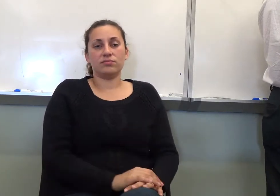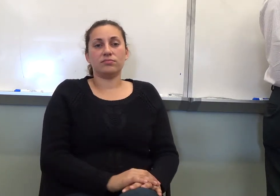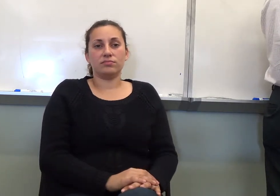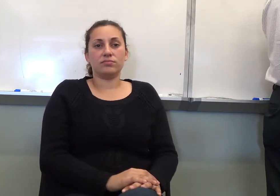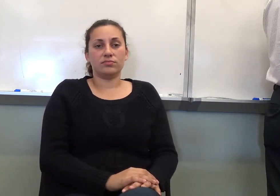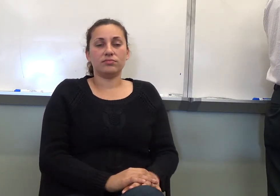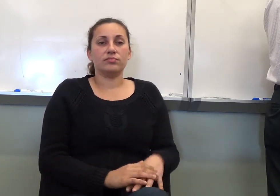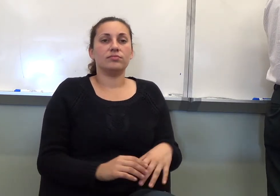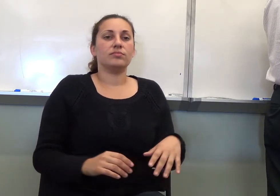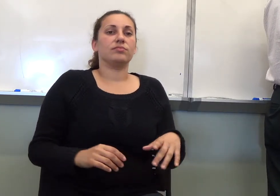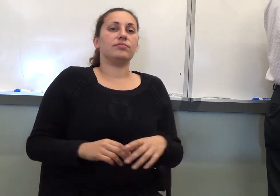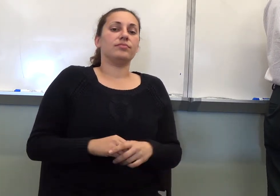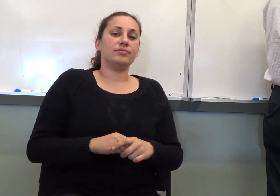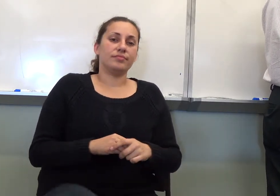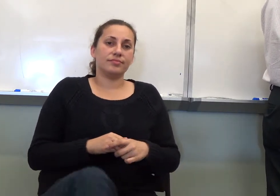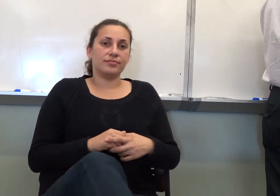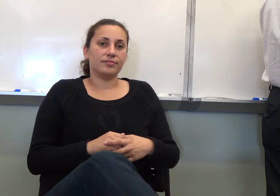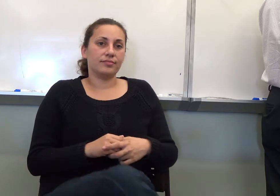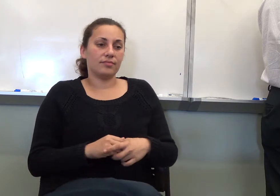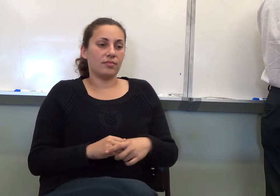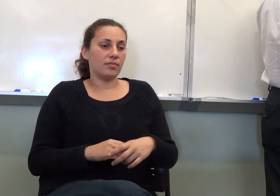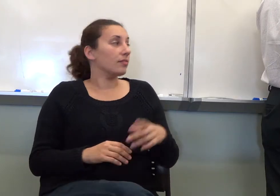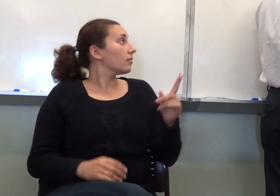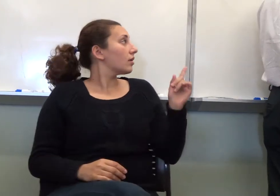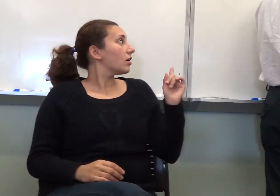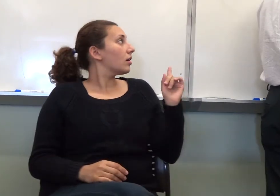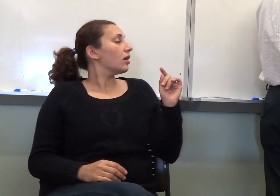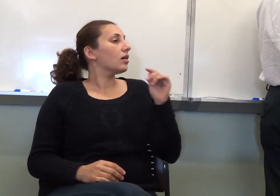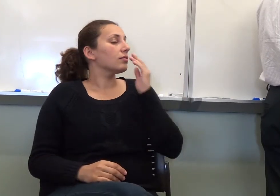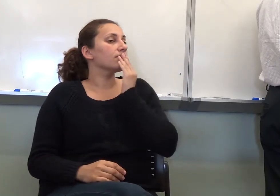want, you can make it minus 9p, it doesn't matter. All right, now, we